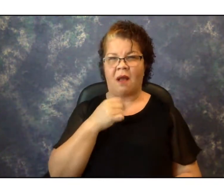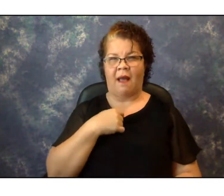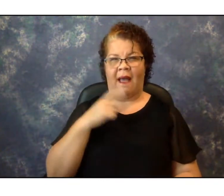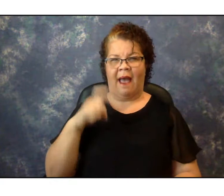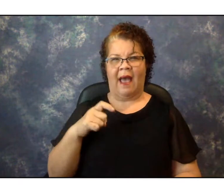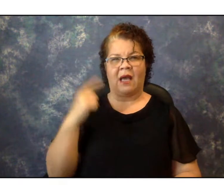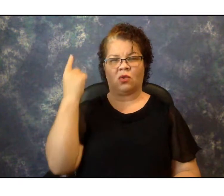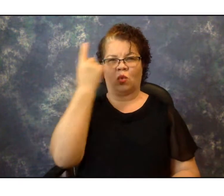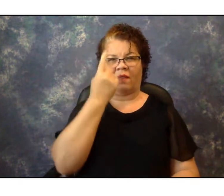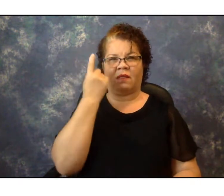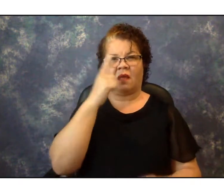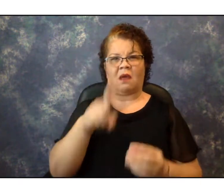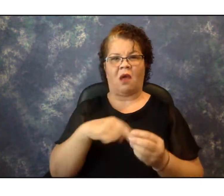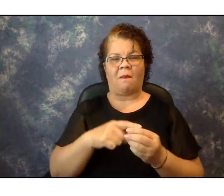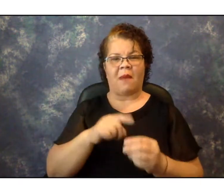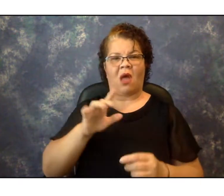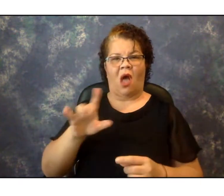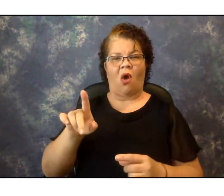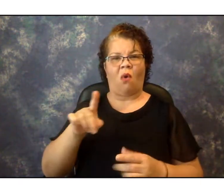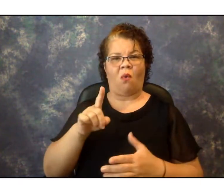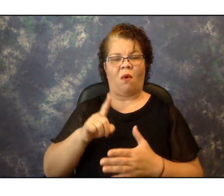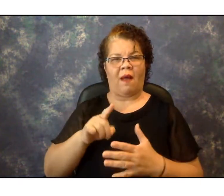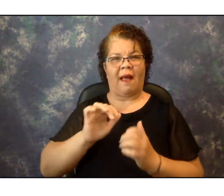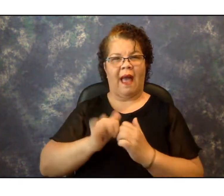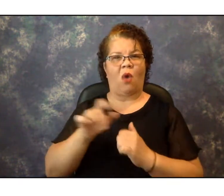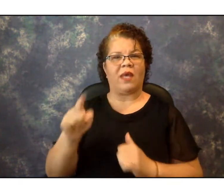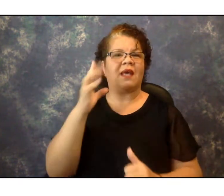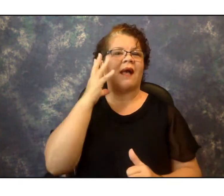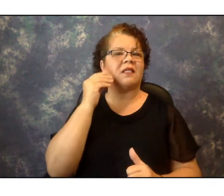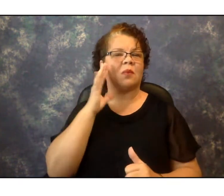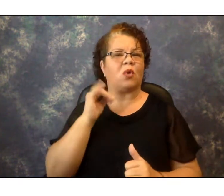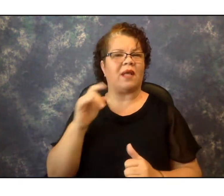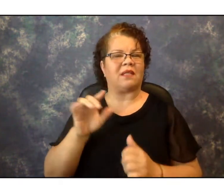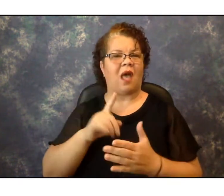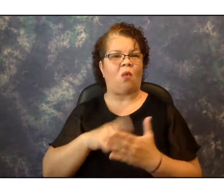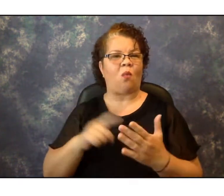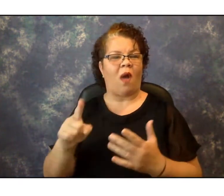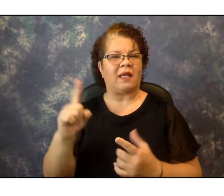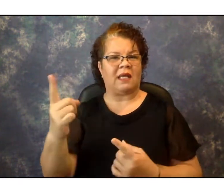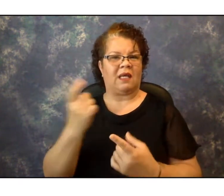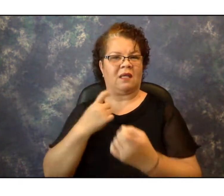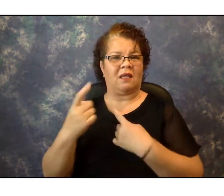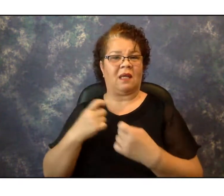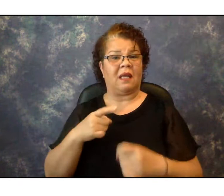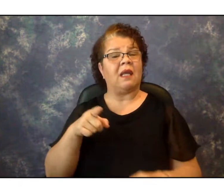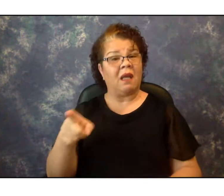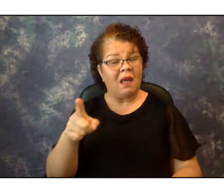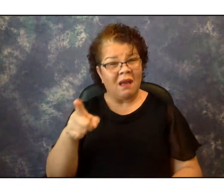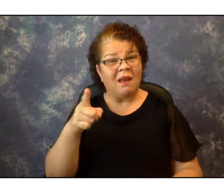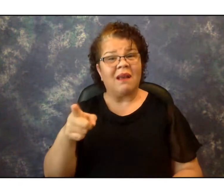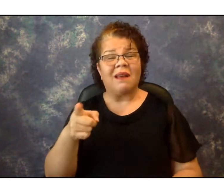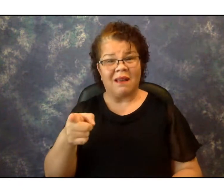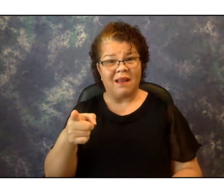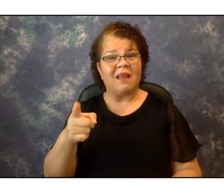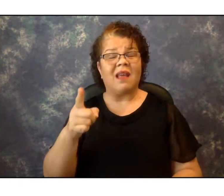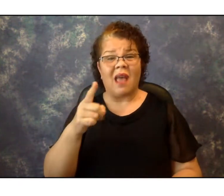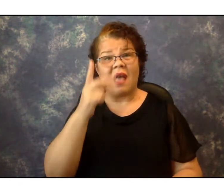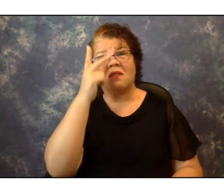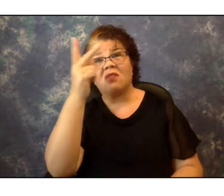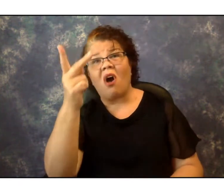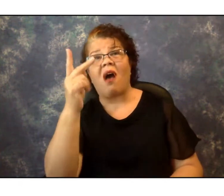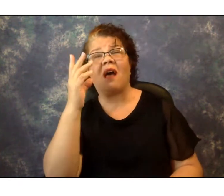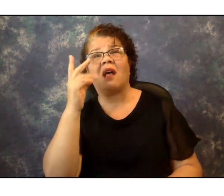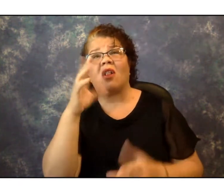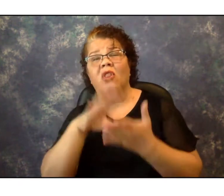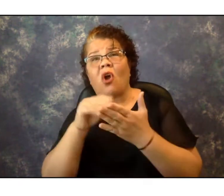he brought home, how he experienced that. And it was really sad and it was heartbreaking for him. And it was heartbreaking for